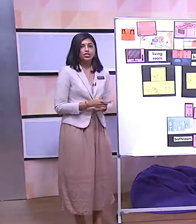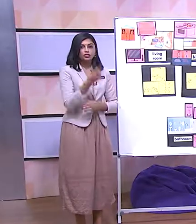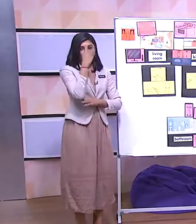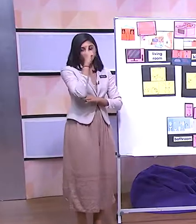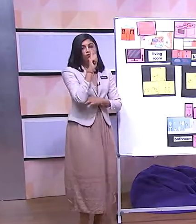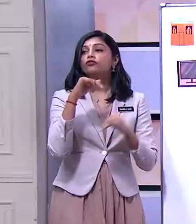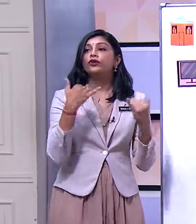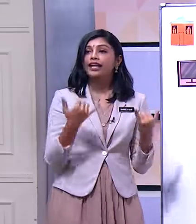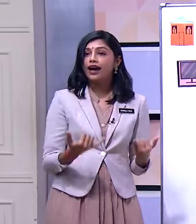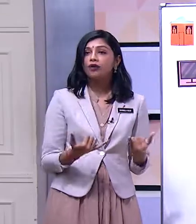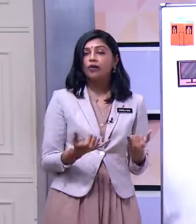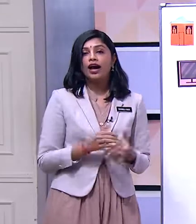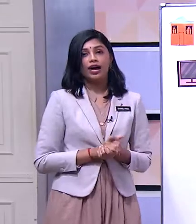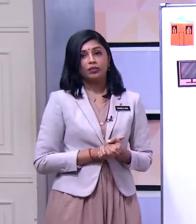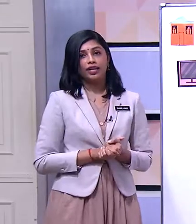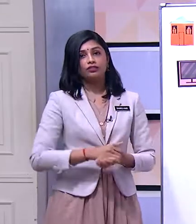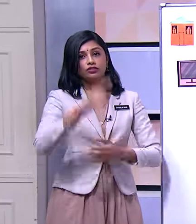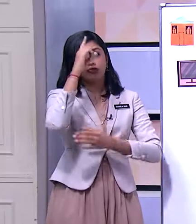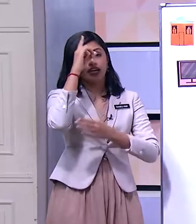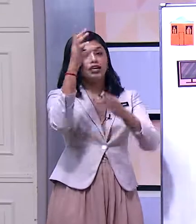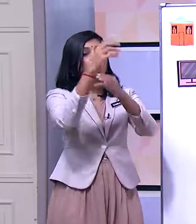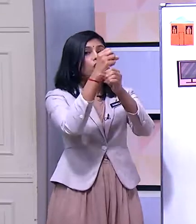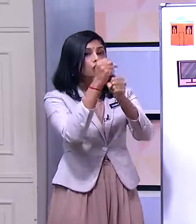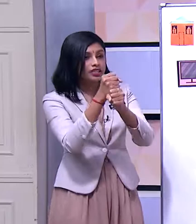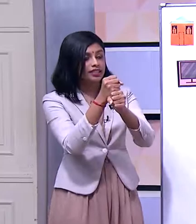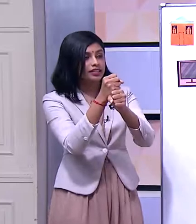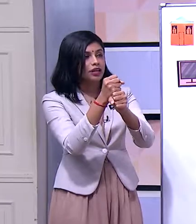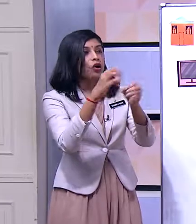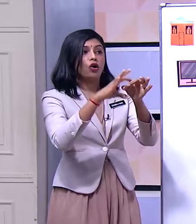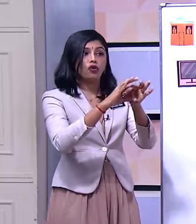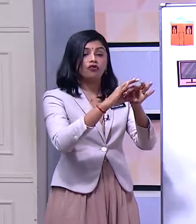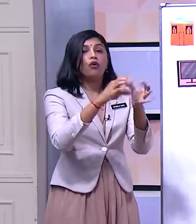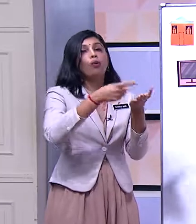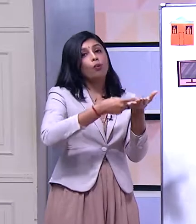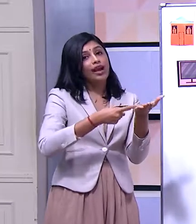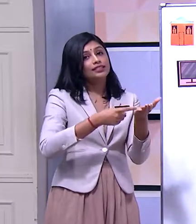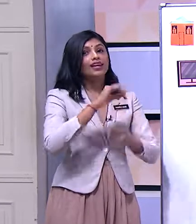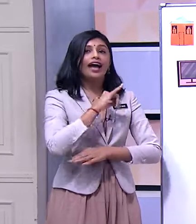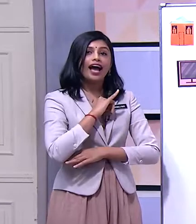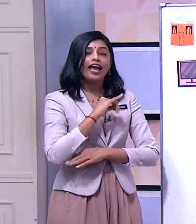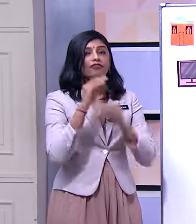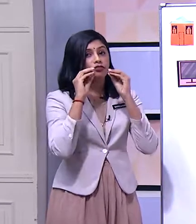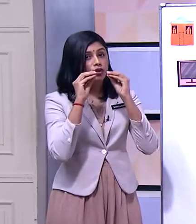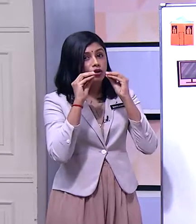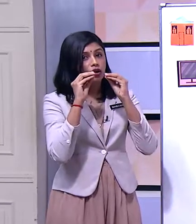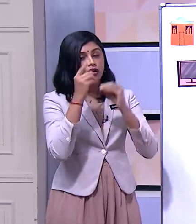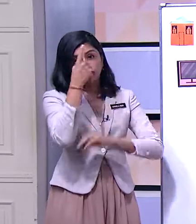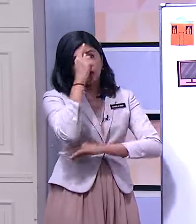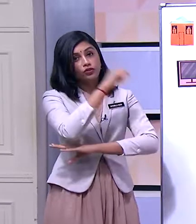so for now, I would like to do a conclusion of what I have taught you all for